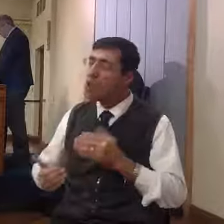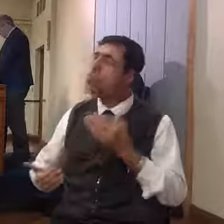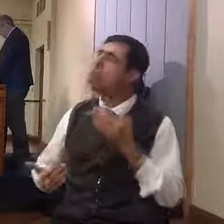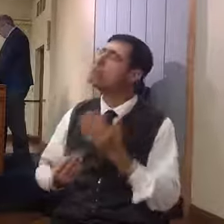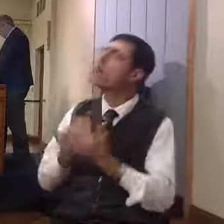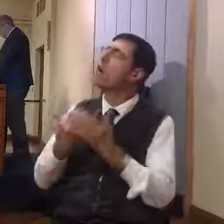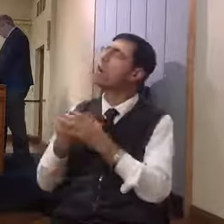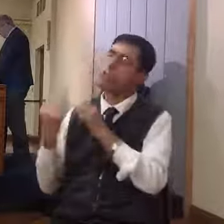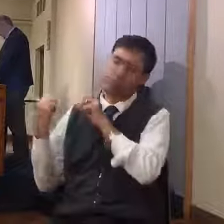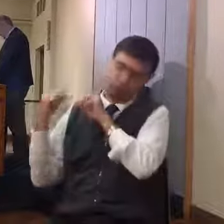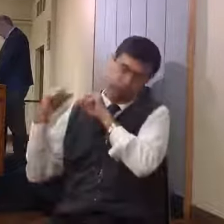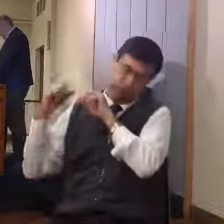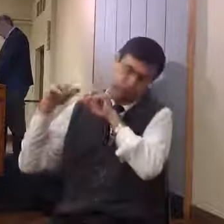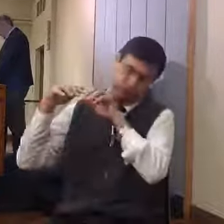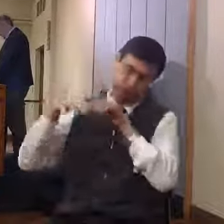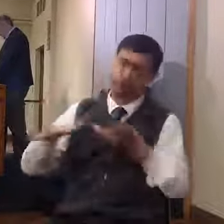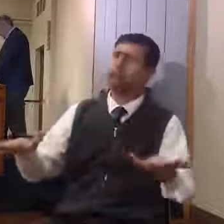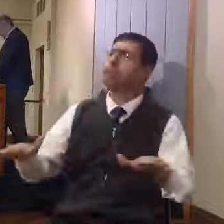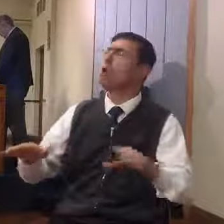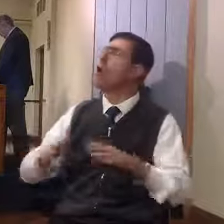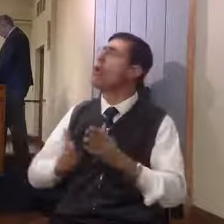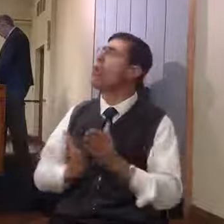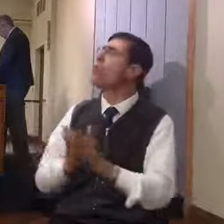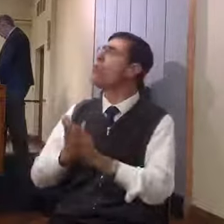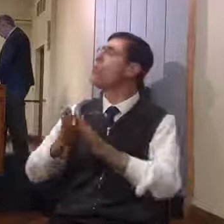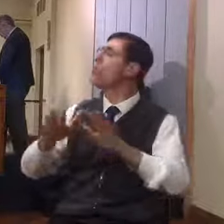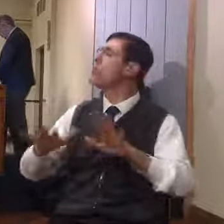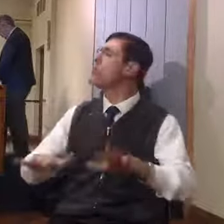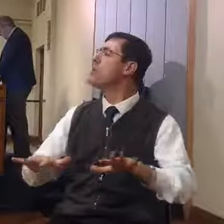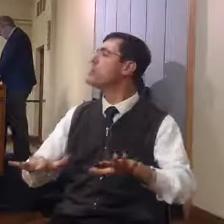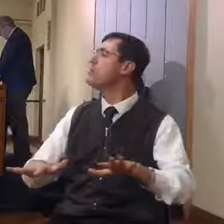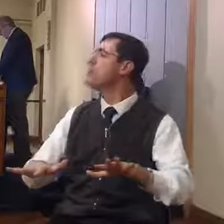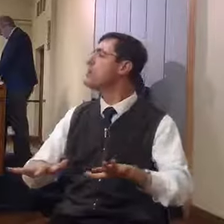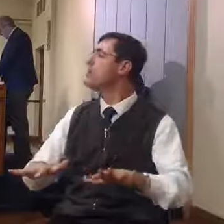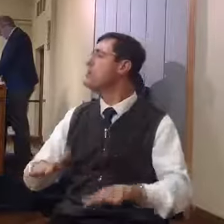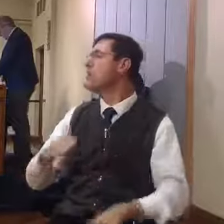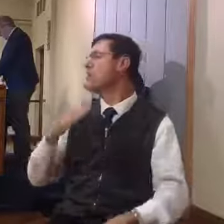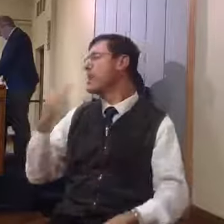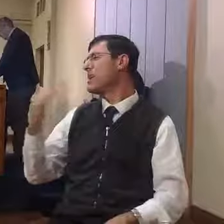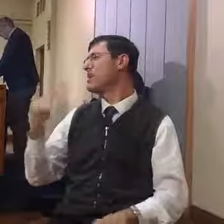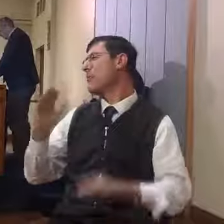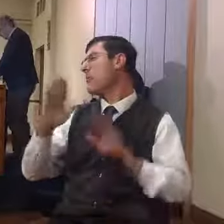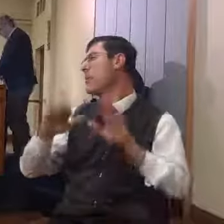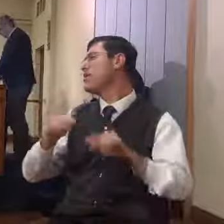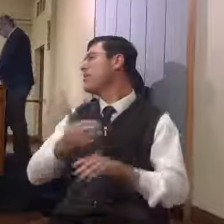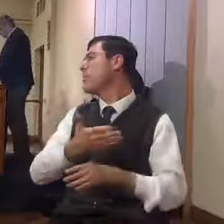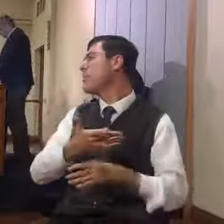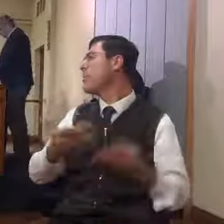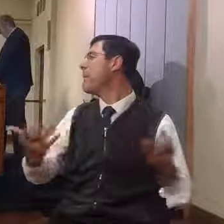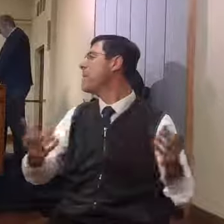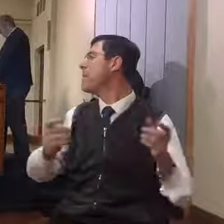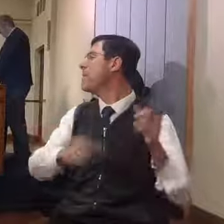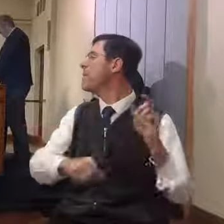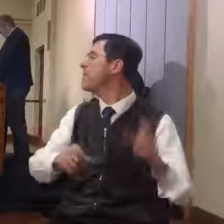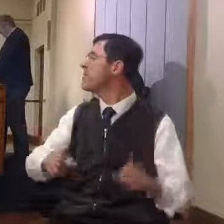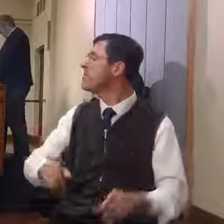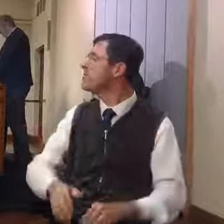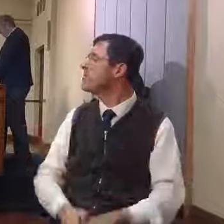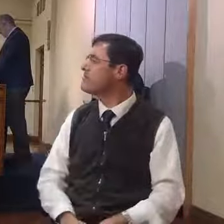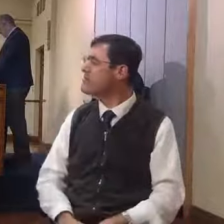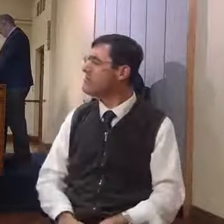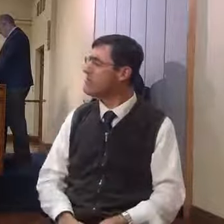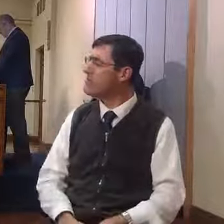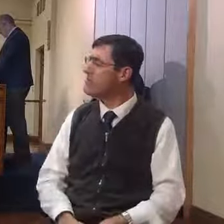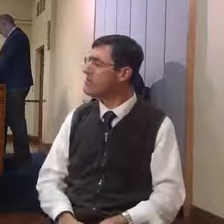O Lord, hear our prayers and show mercy upon the people, we pray. O Lord, we pray that as we have